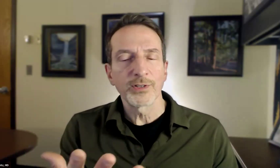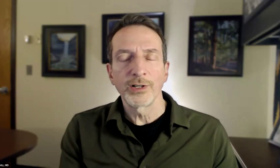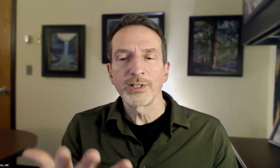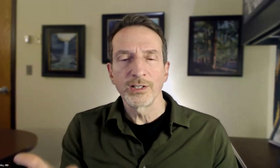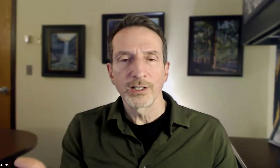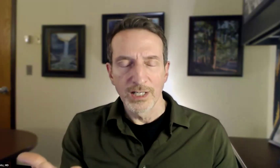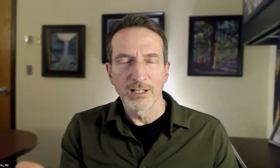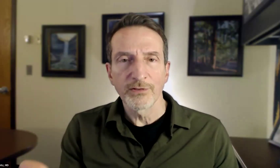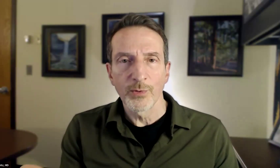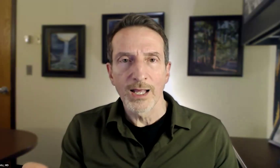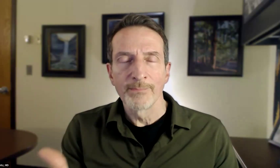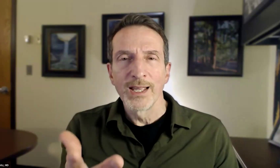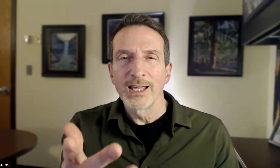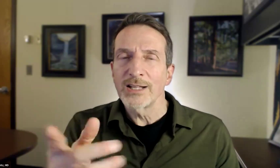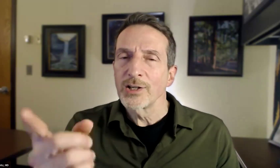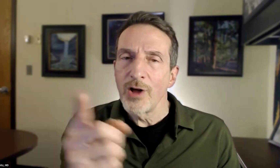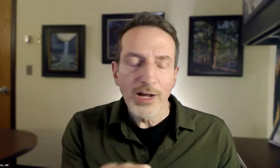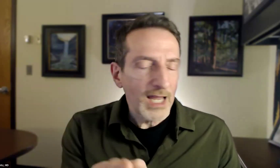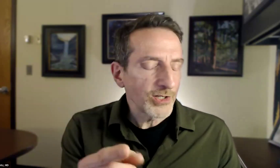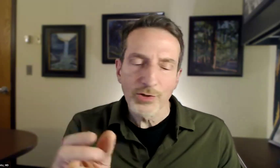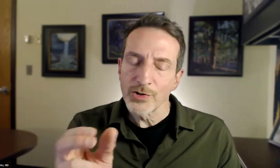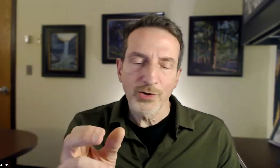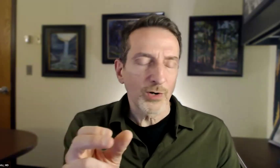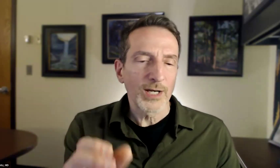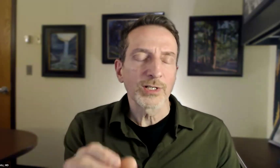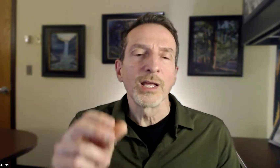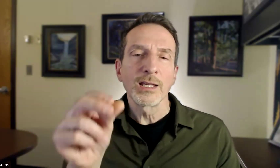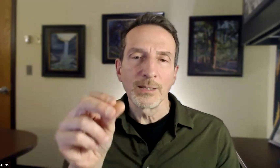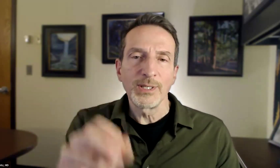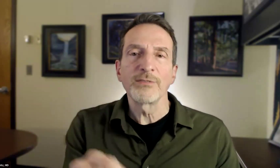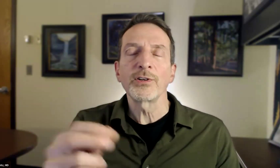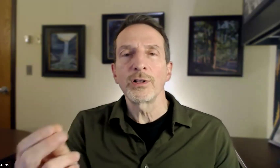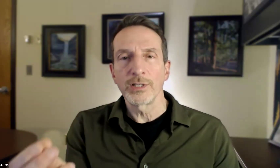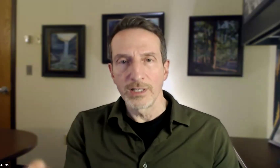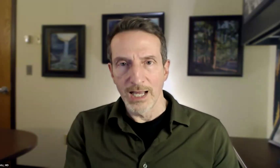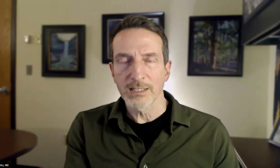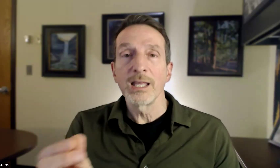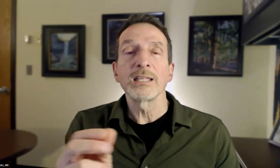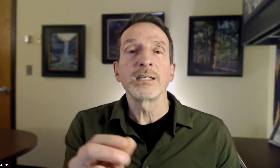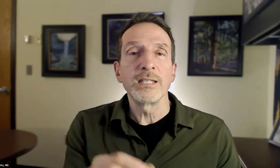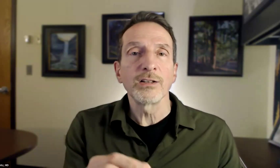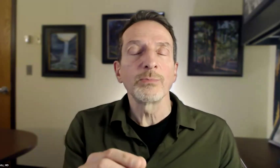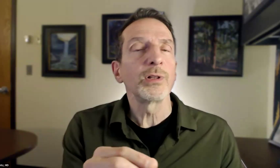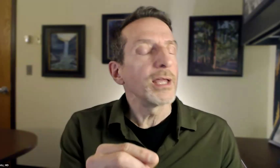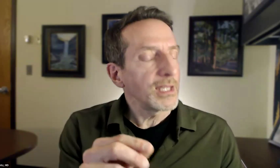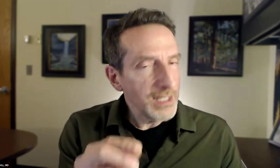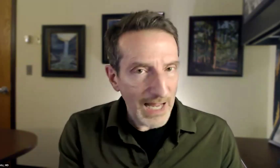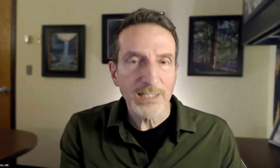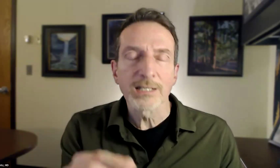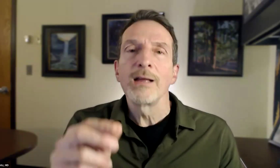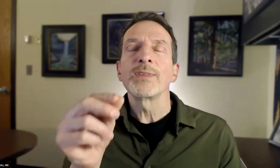being with difficulty in a different way. That's a long answer to a short question. Can it be difficult? Yes. Is it